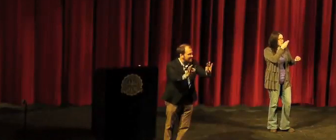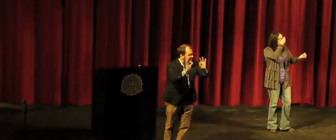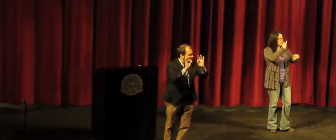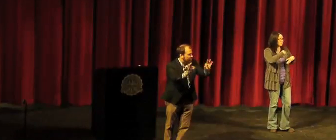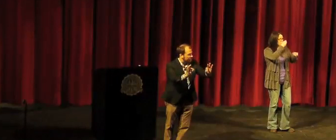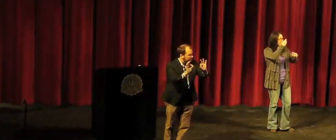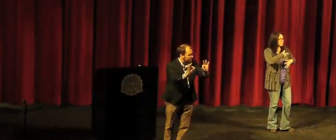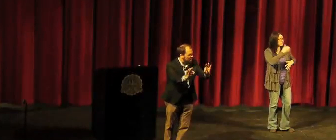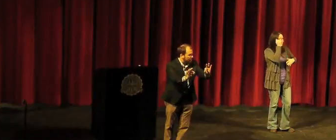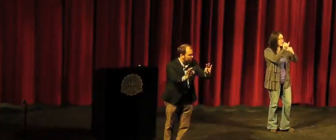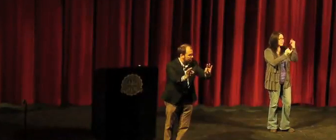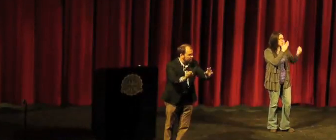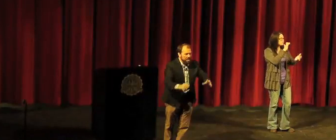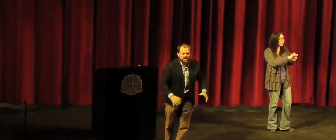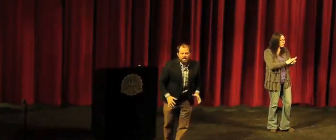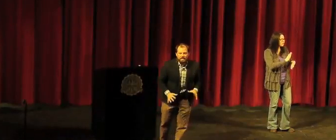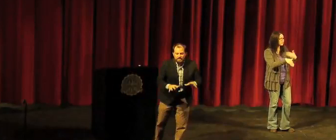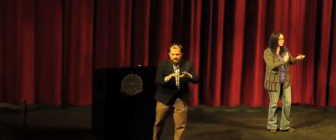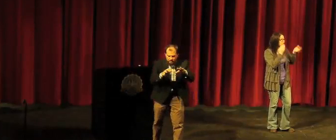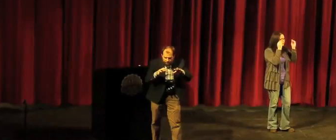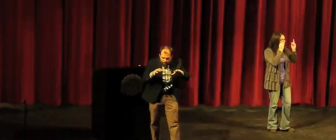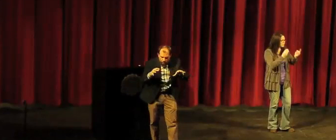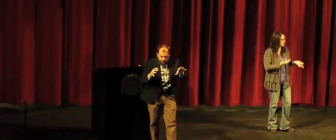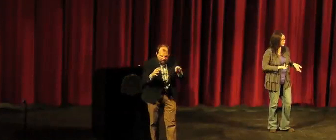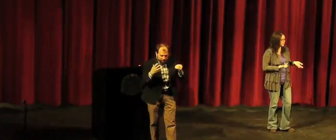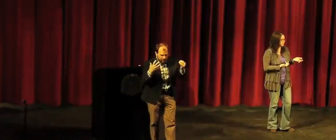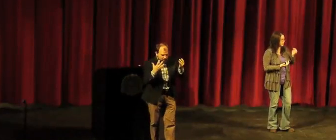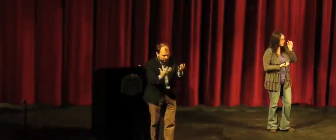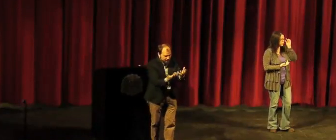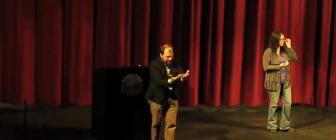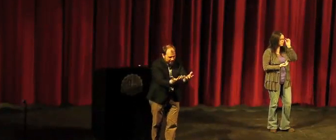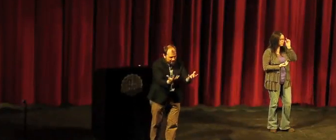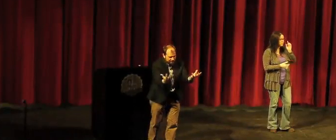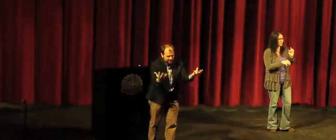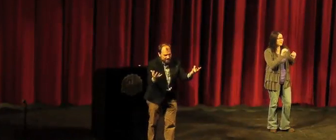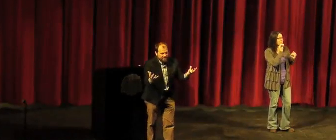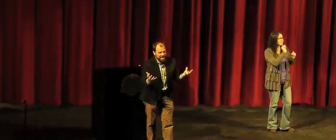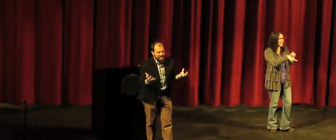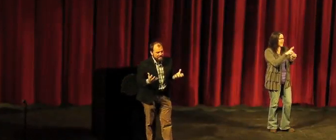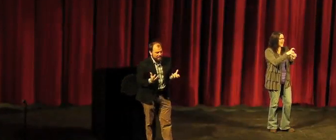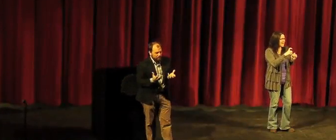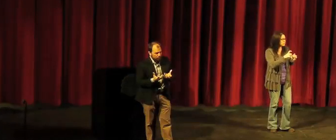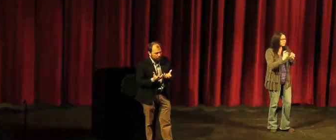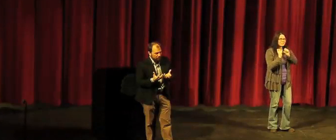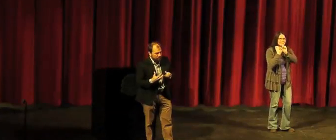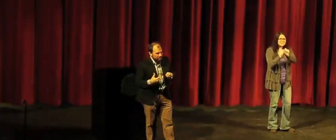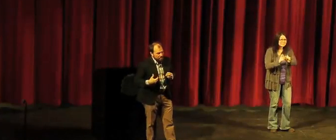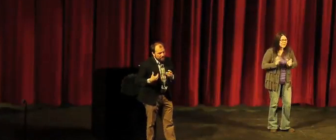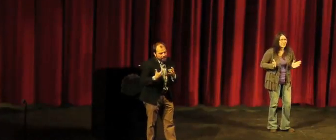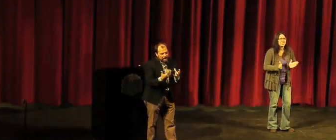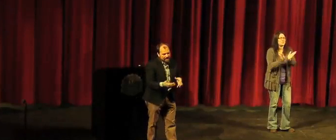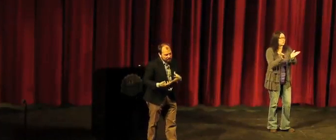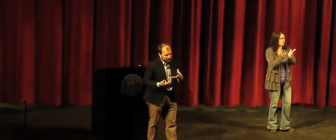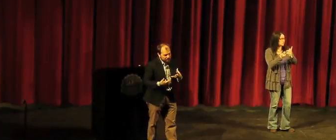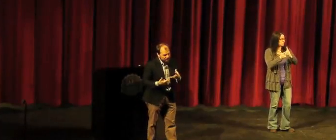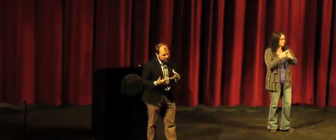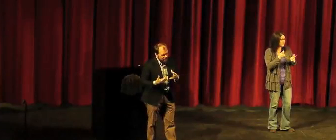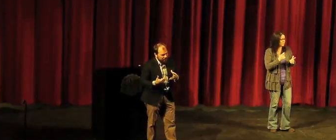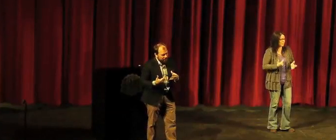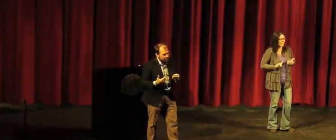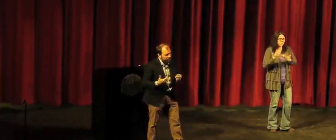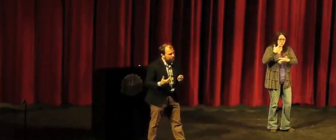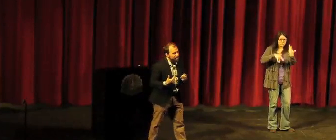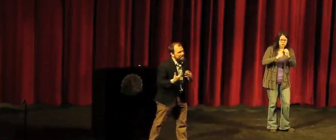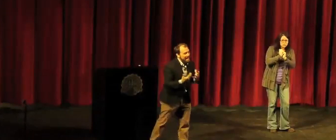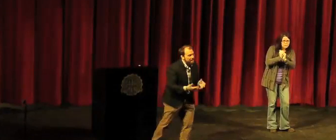information and ideas and beliefs and doctrines. This formative project has to be sustained and nourished by lives we share